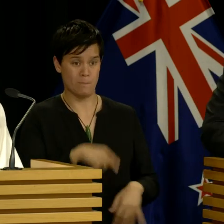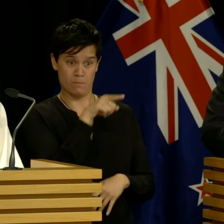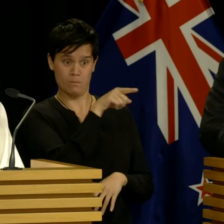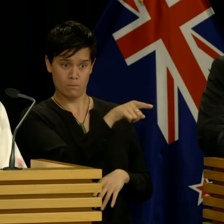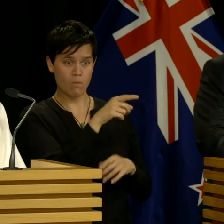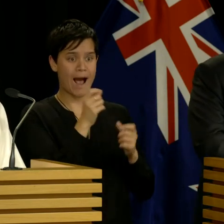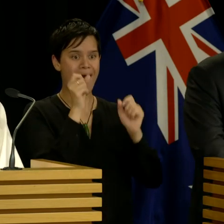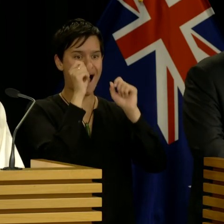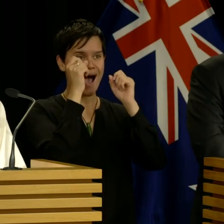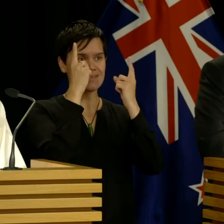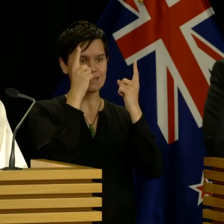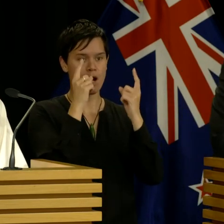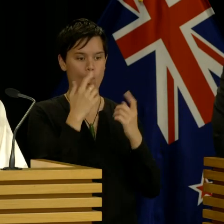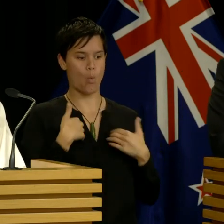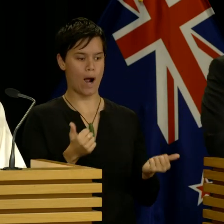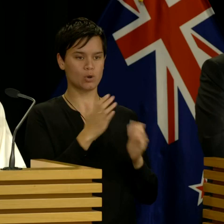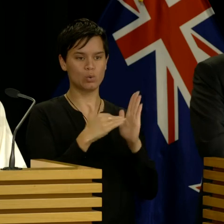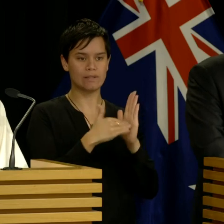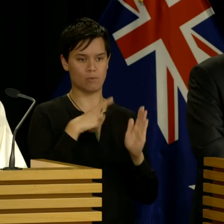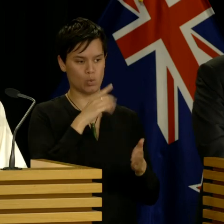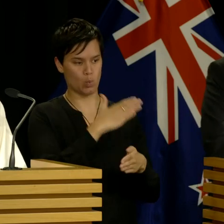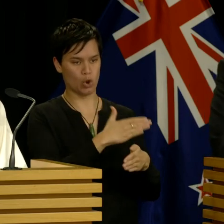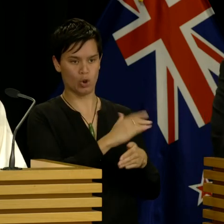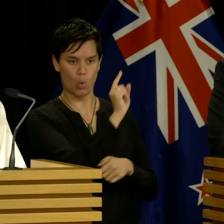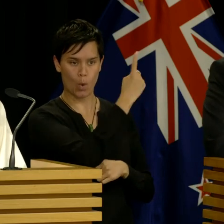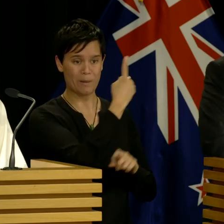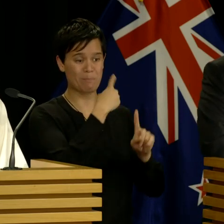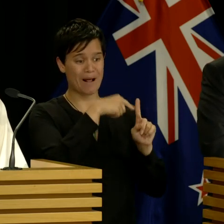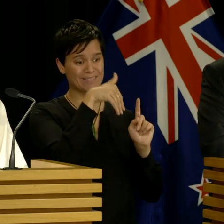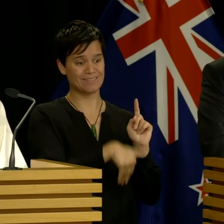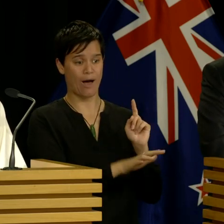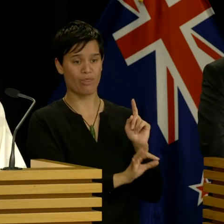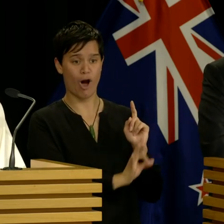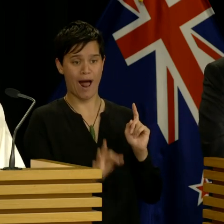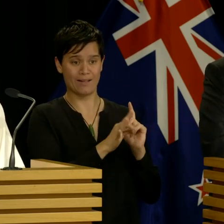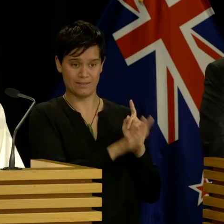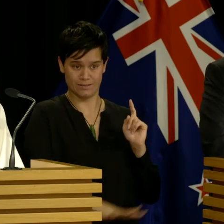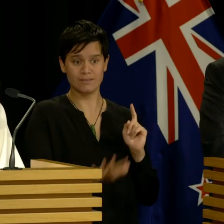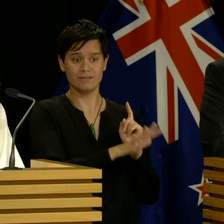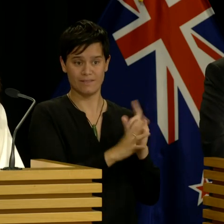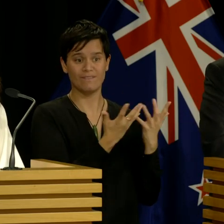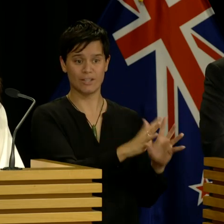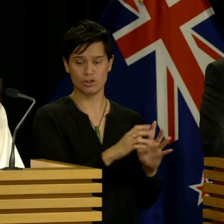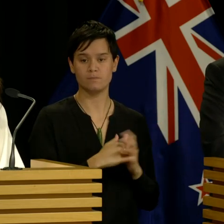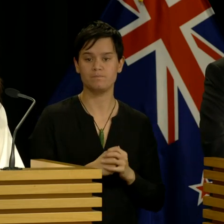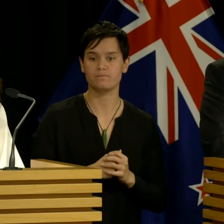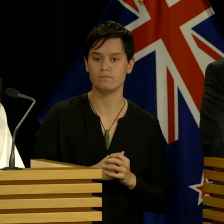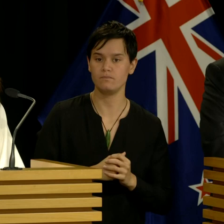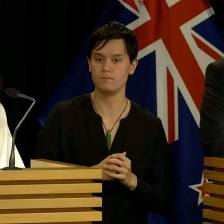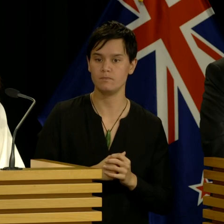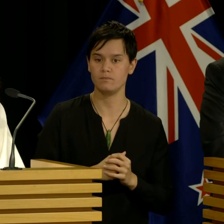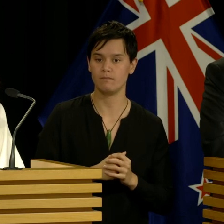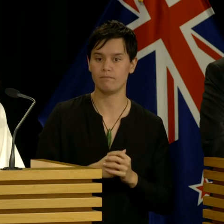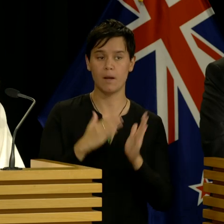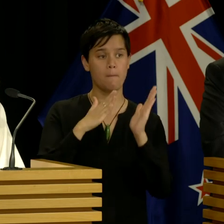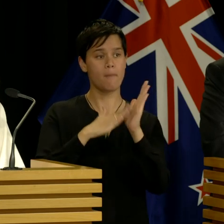He understands different regions, but also the ability to bring the community with him. IPCA investigation report into